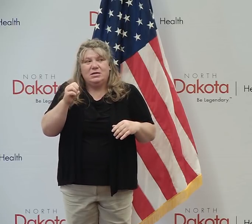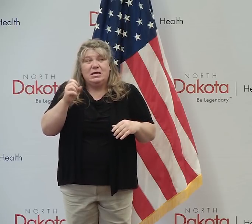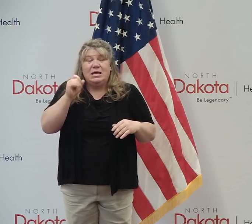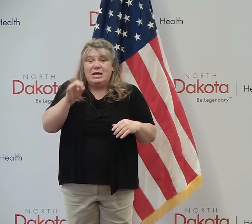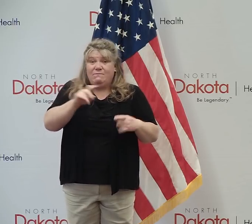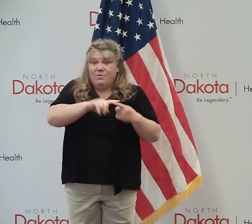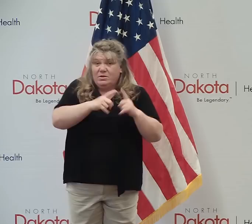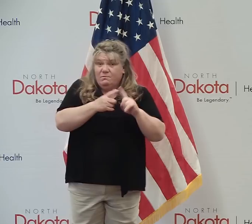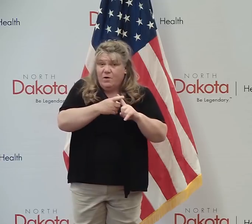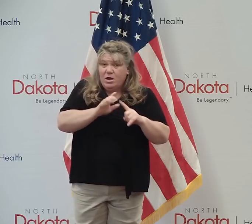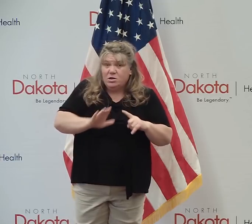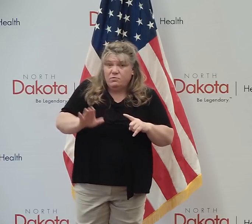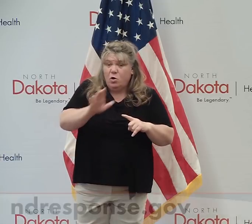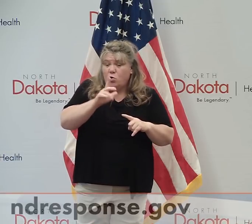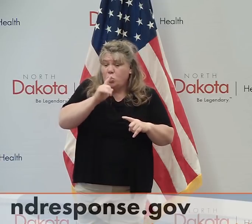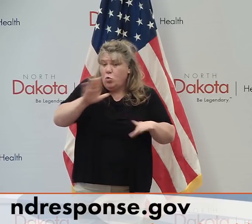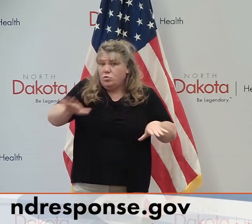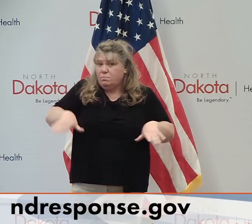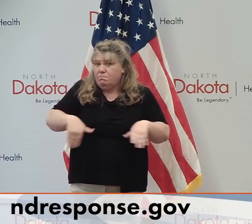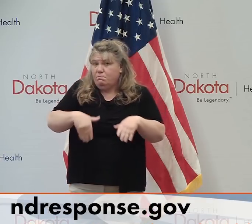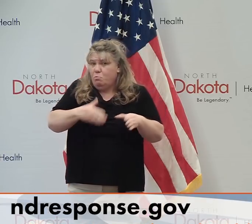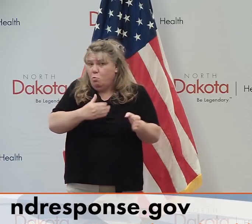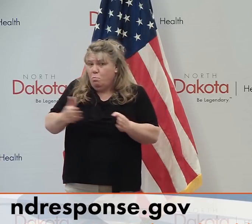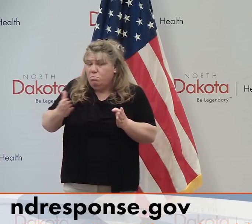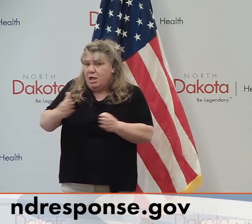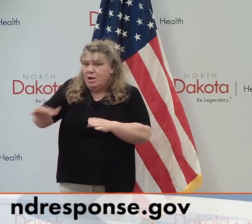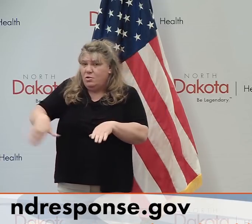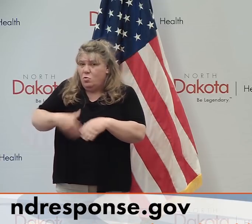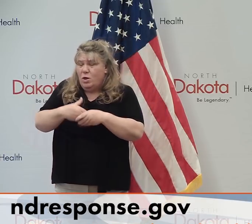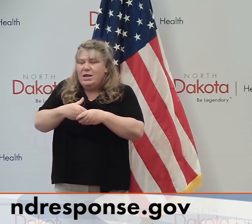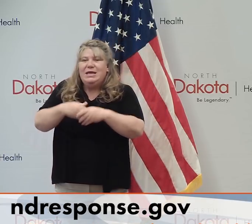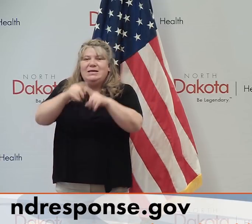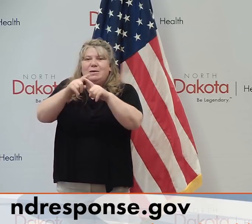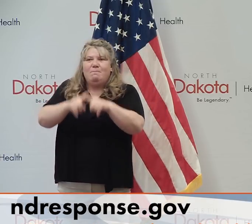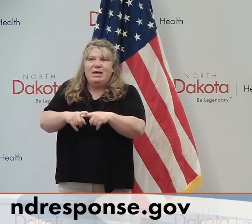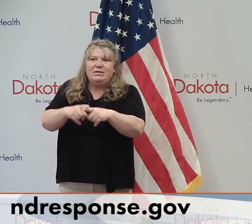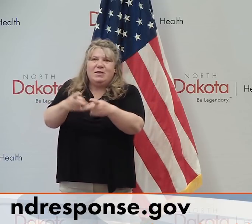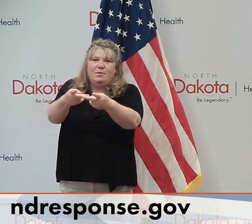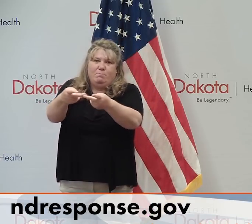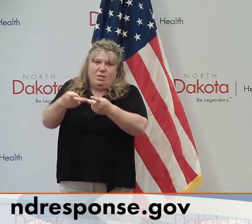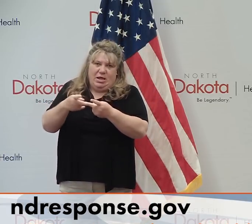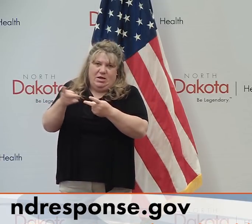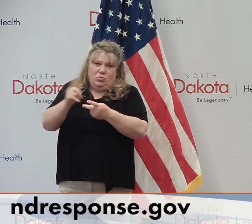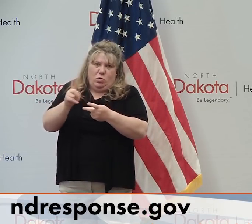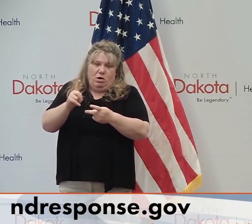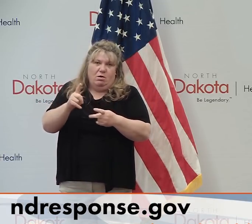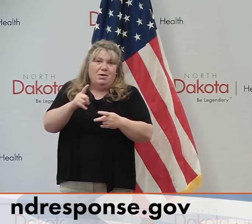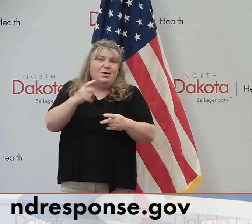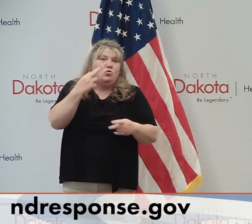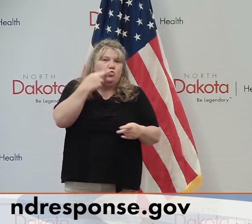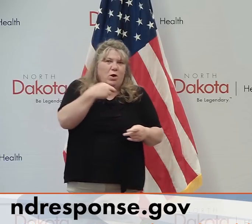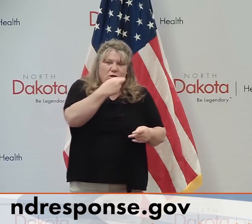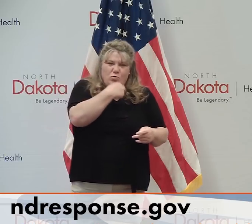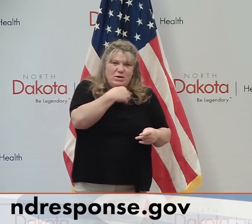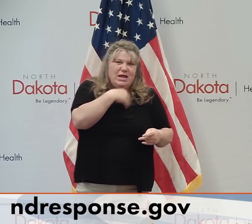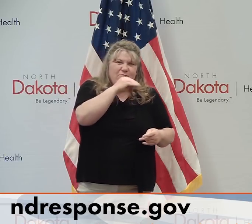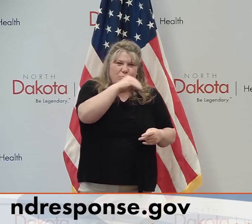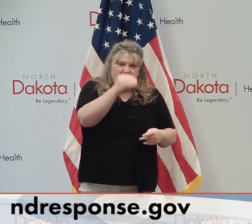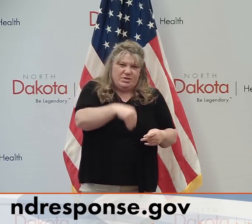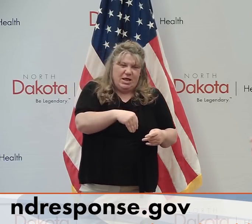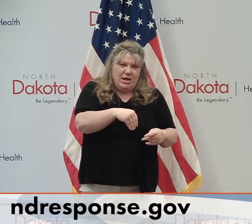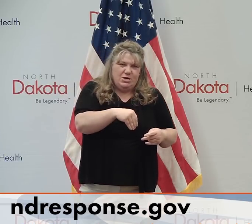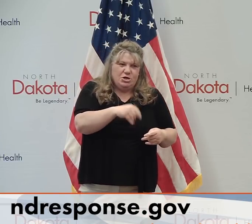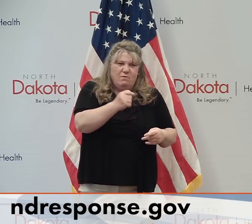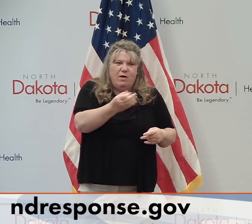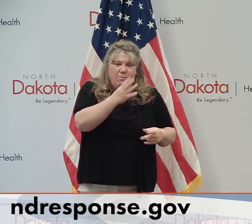your friends of yours or whoever's planning on the wedding, it will depend on the venue that they've selected because, again, like restaurants, it's a percentage of the